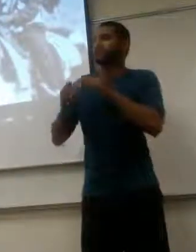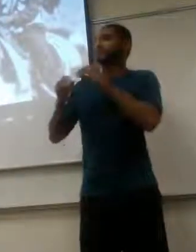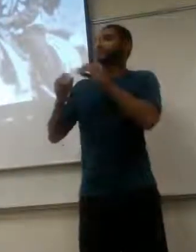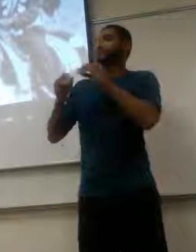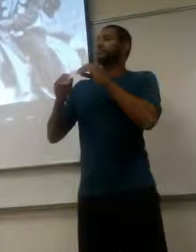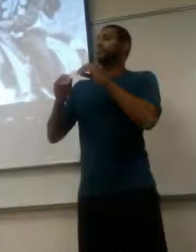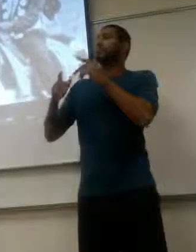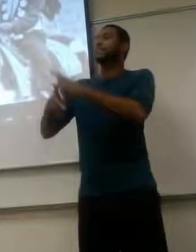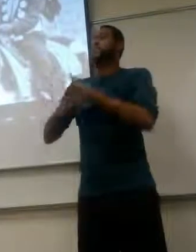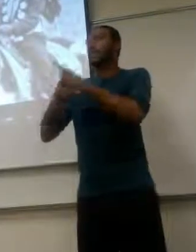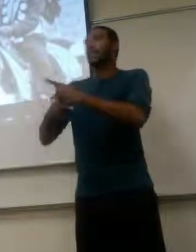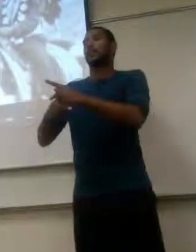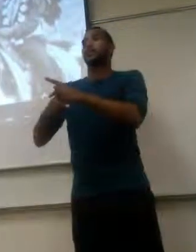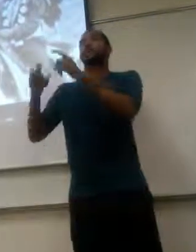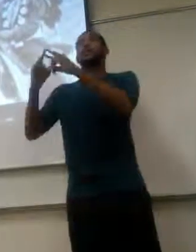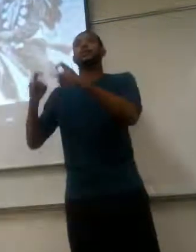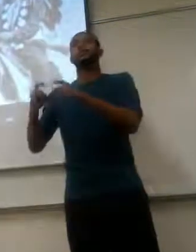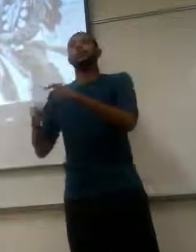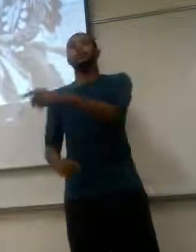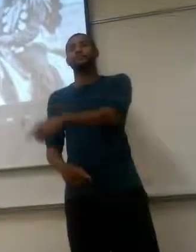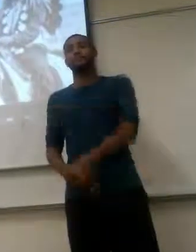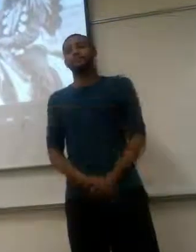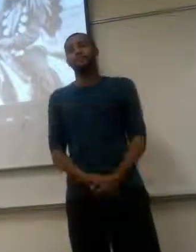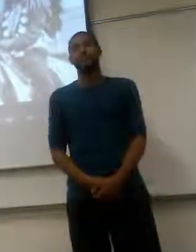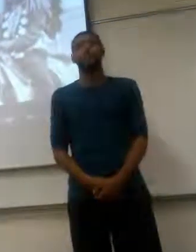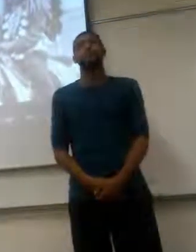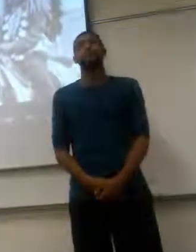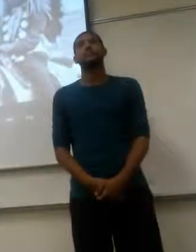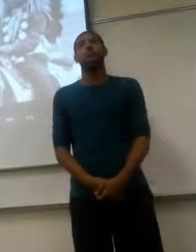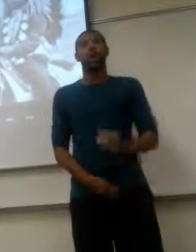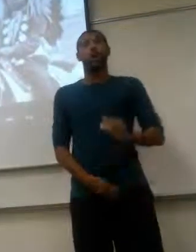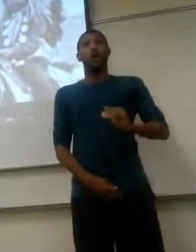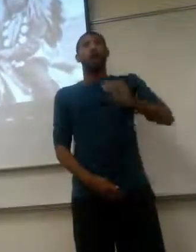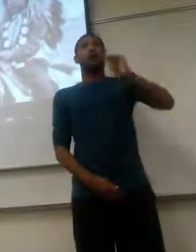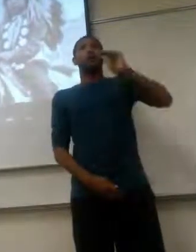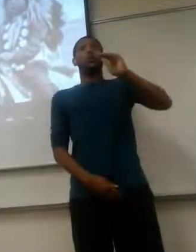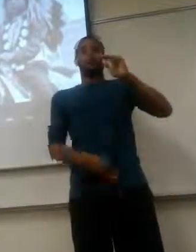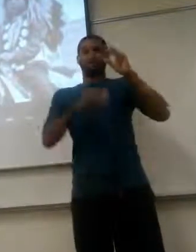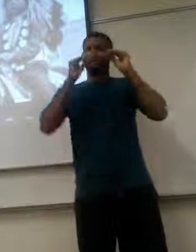I was taught early on to ride horses so that I would become a great warrior.